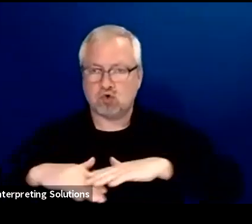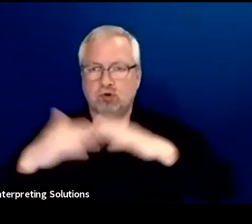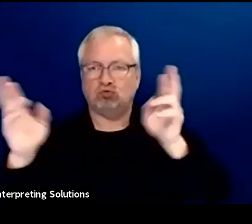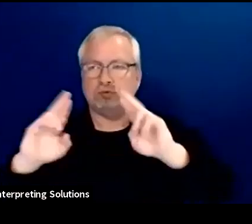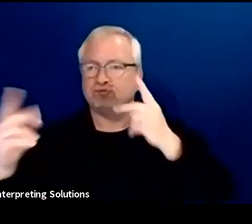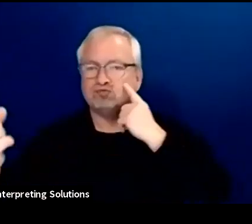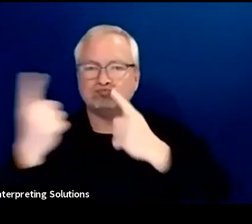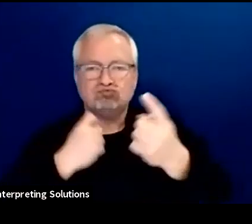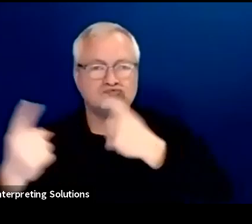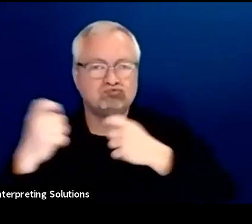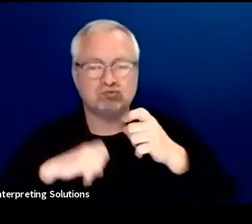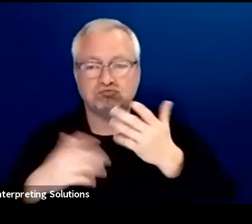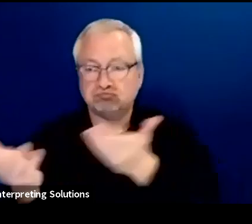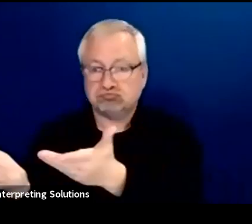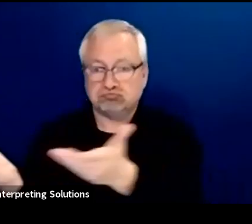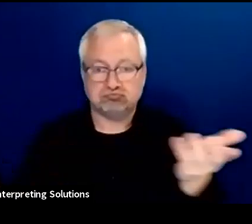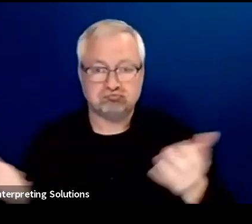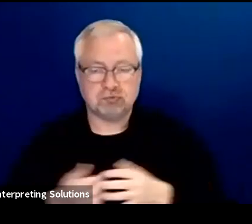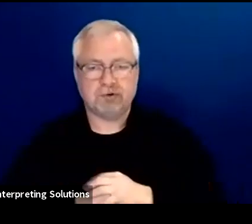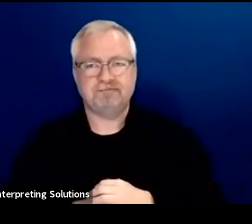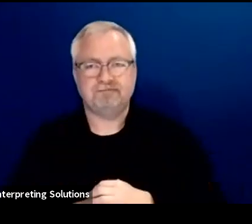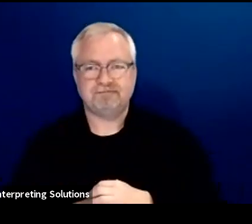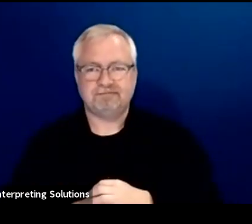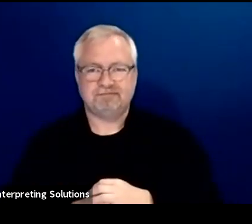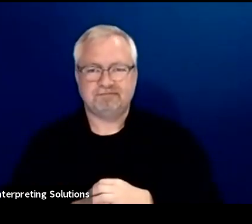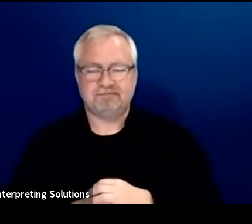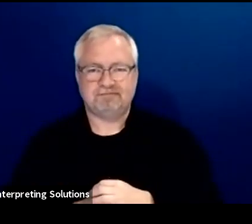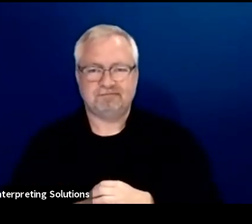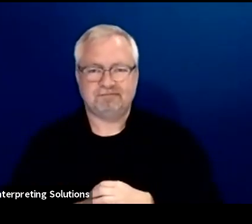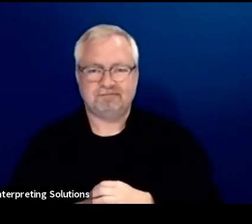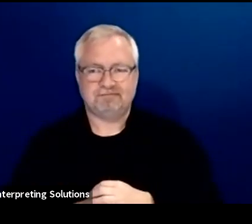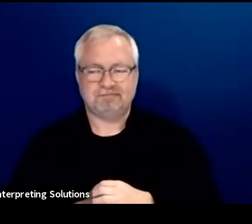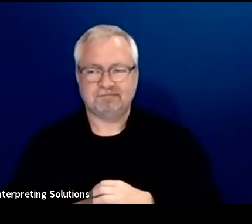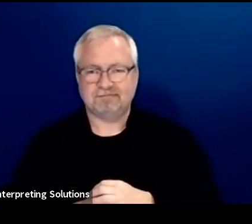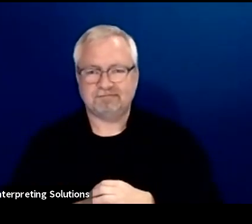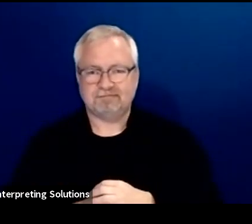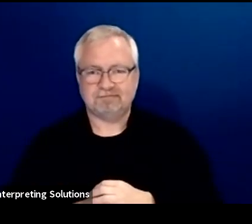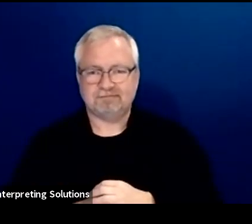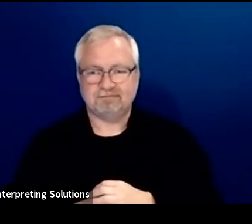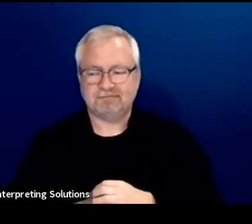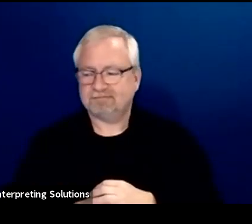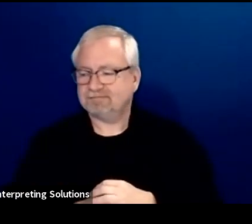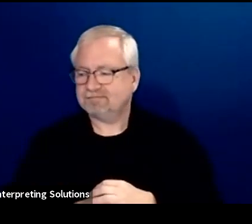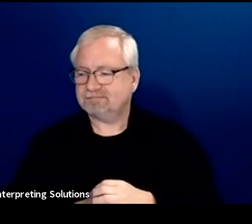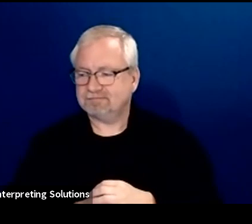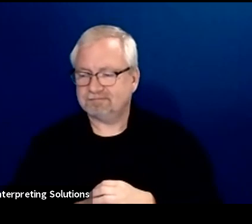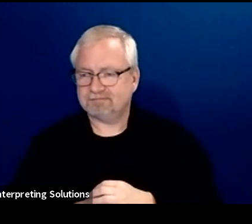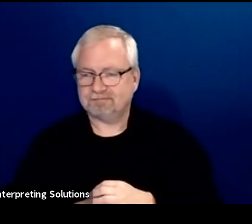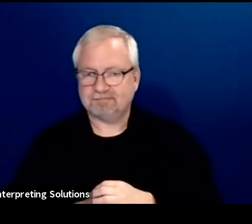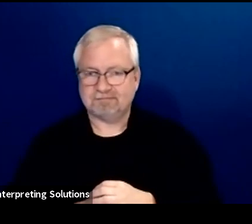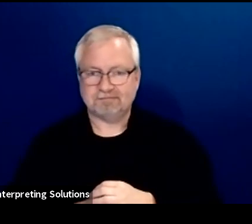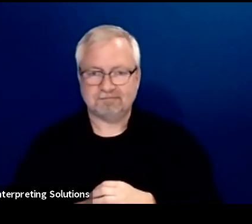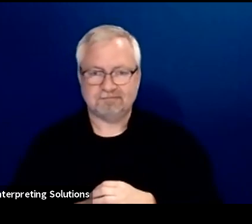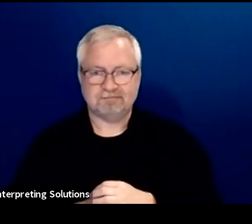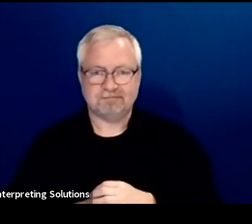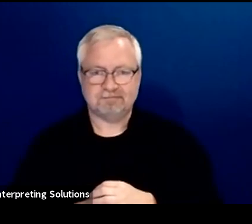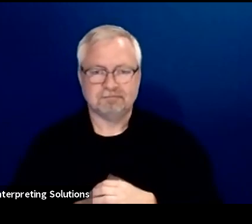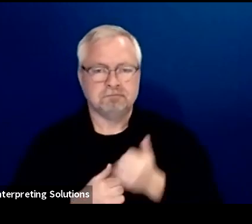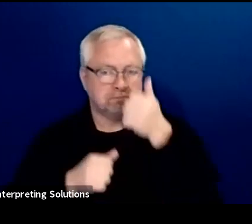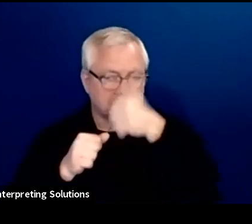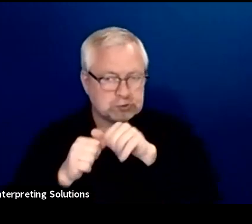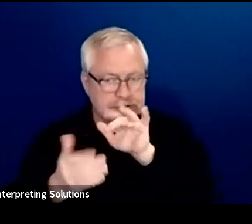Thank you. And as a reminder, to ask a question, you will need to press *1 on your cell phone. And to withdraw your question, you can press the pound or the hash